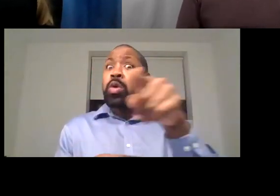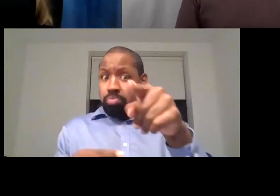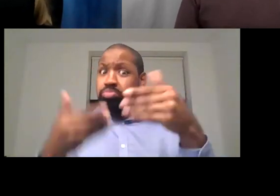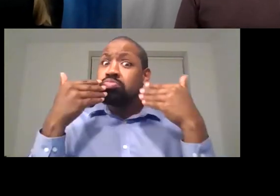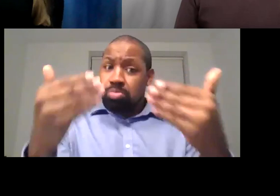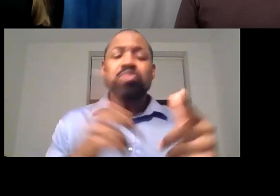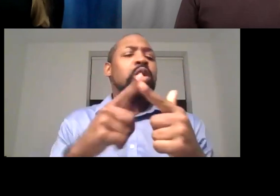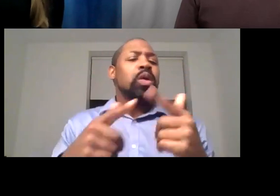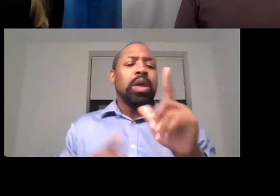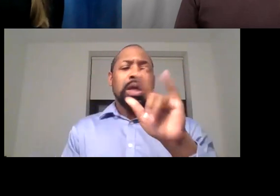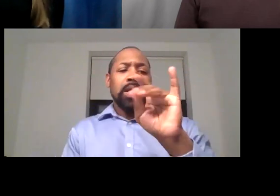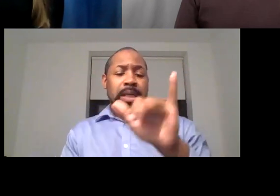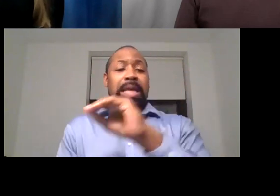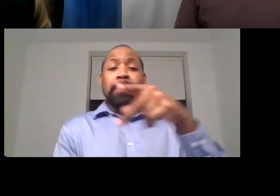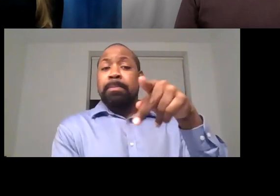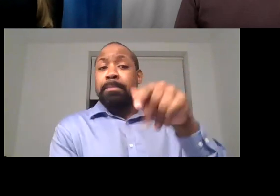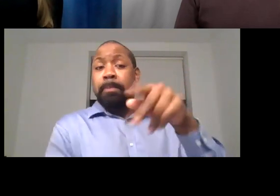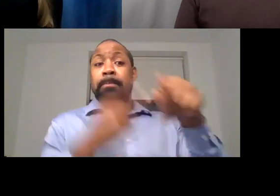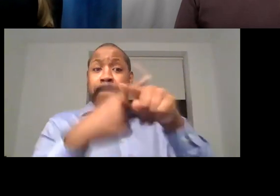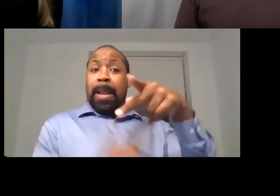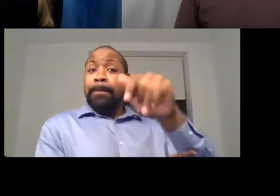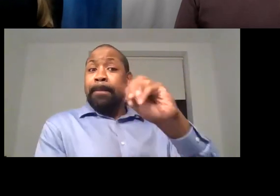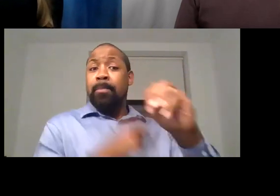That's the hopeful date.